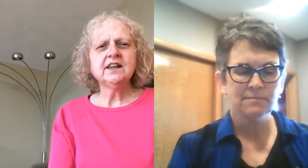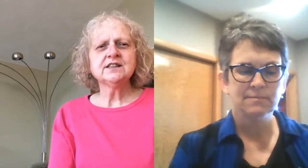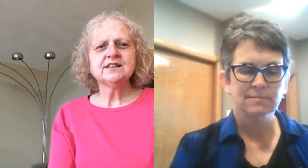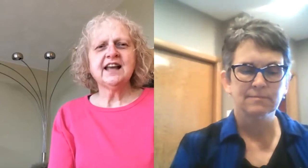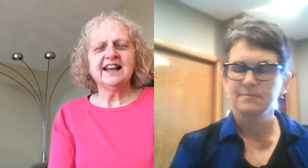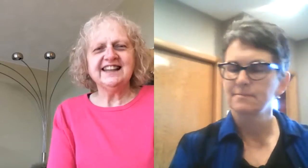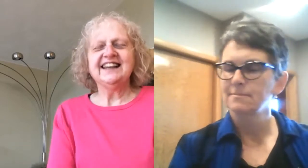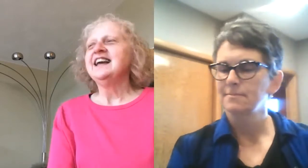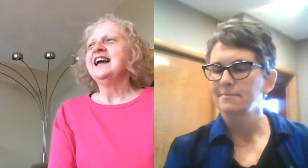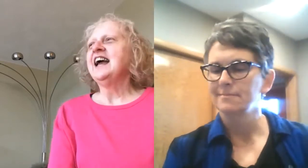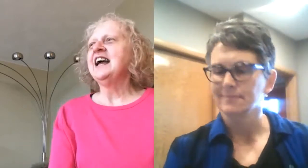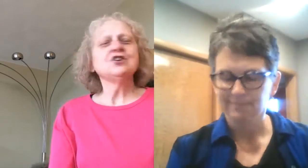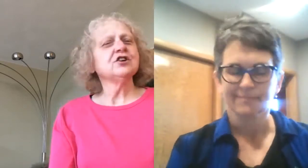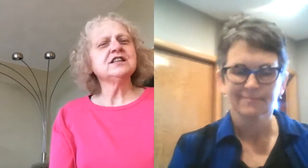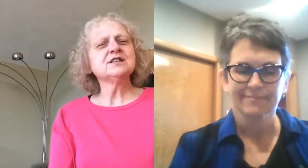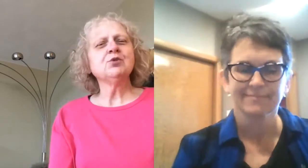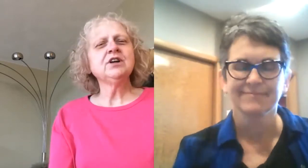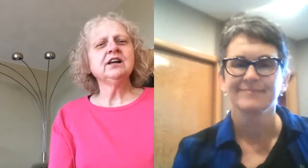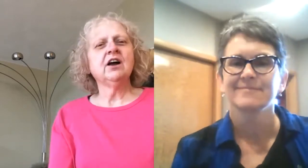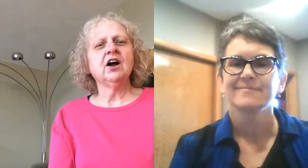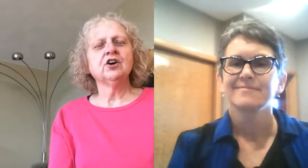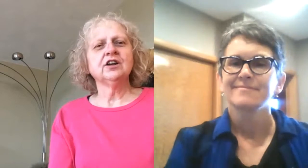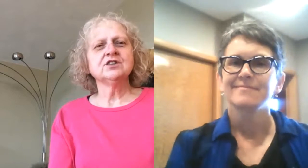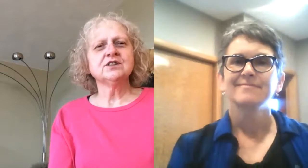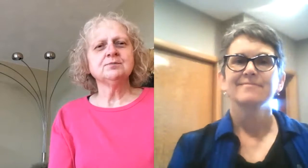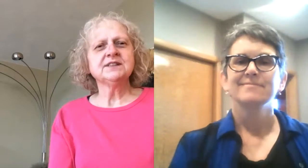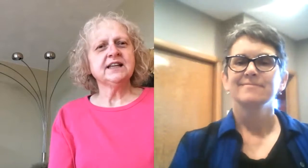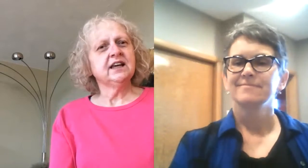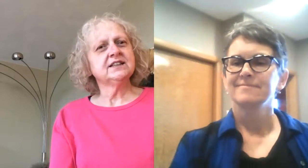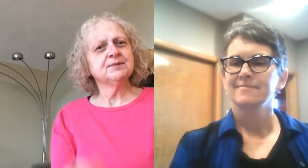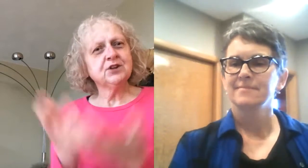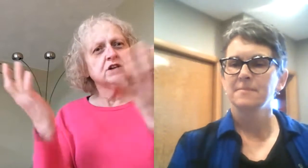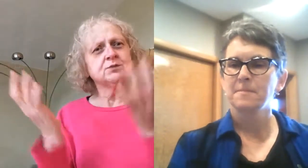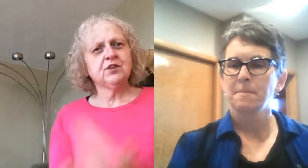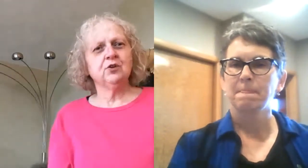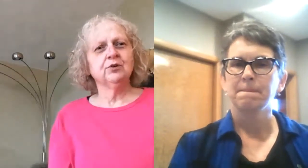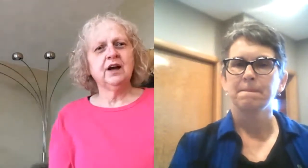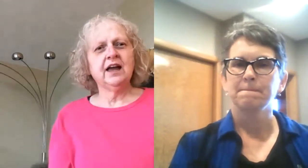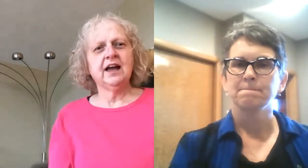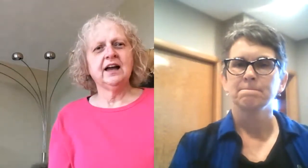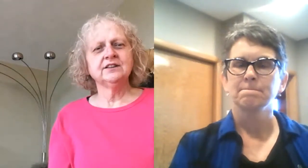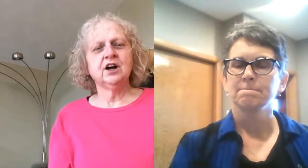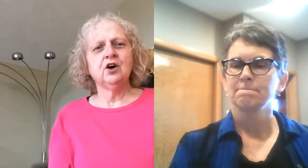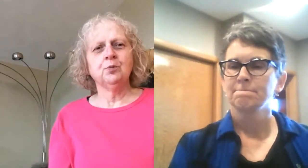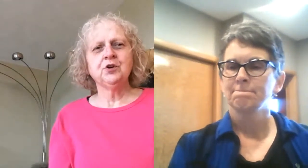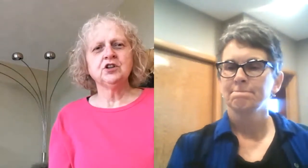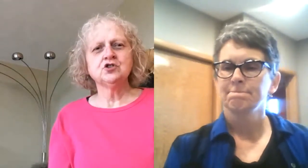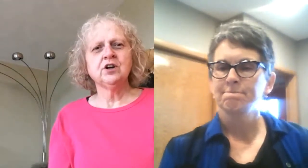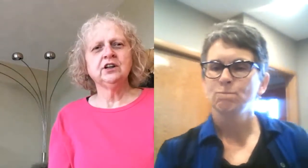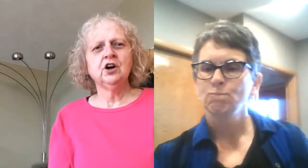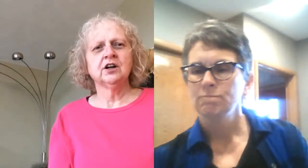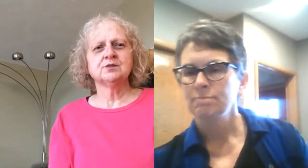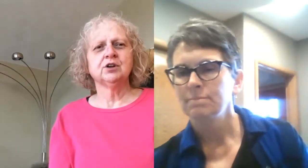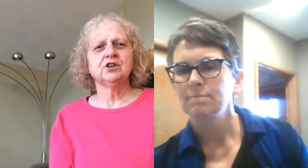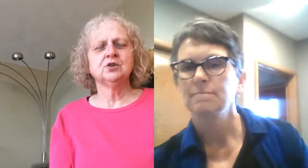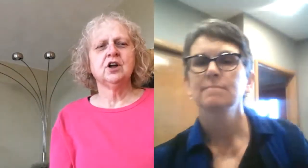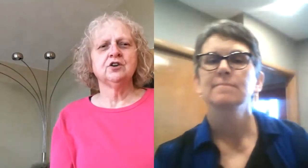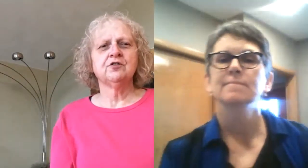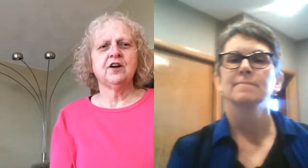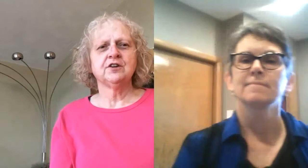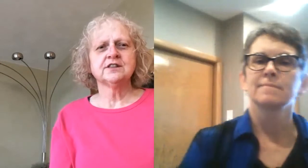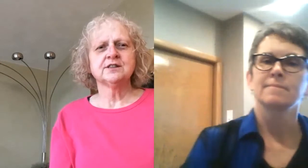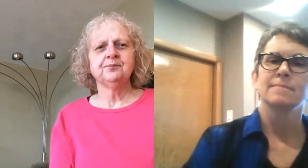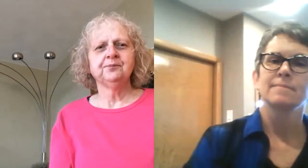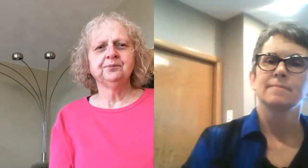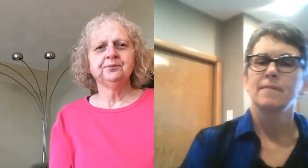eating. And Darcie, this morning and I are going to do some singing some songs with you. And hope you can join along because we're going to do a